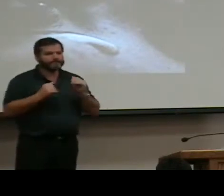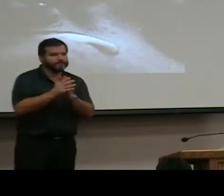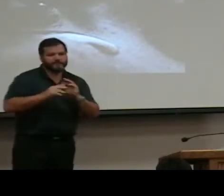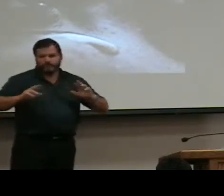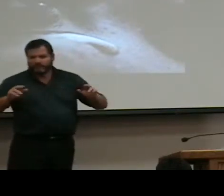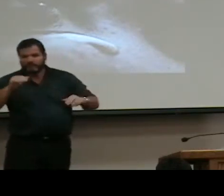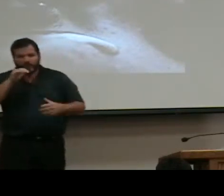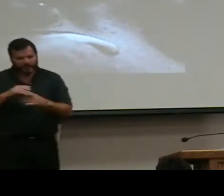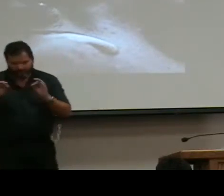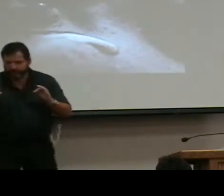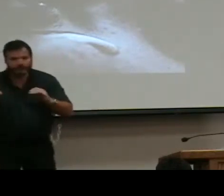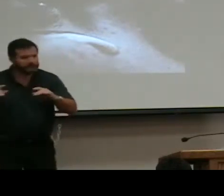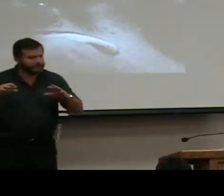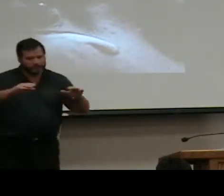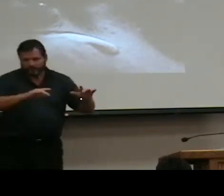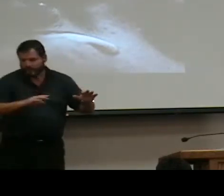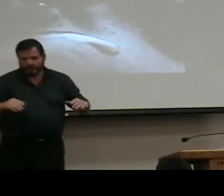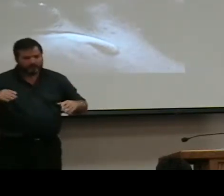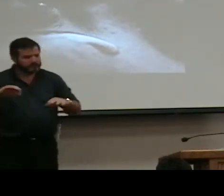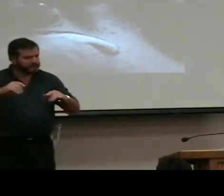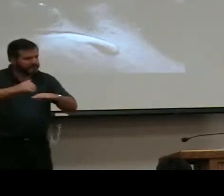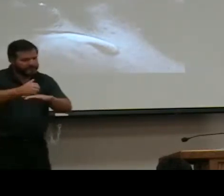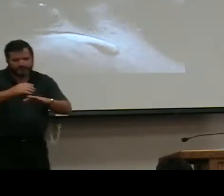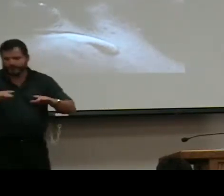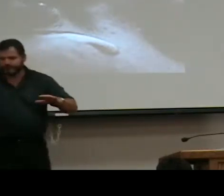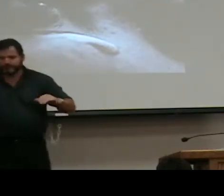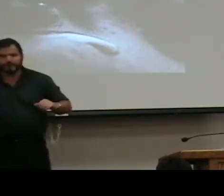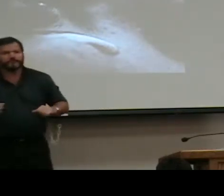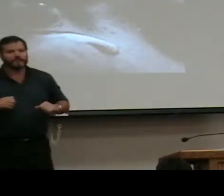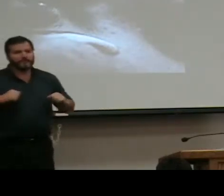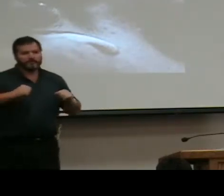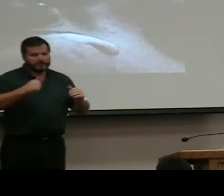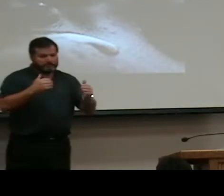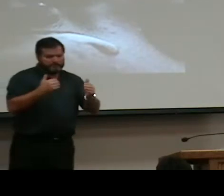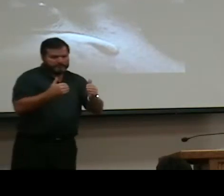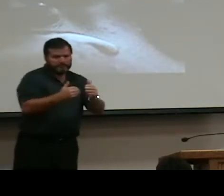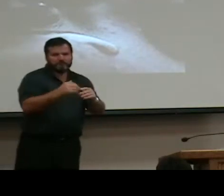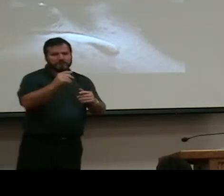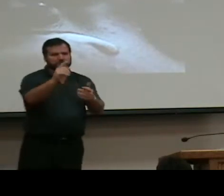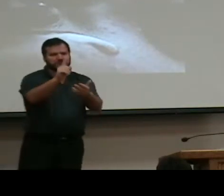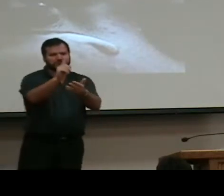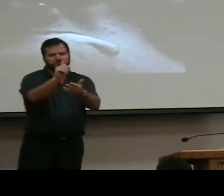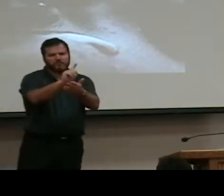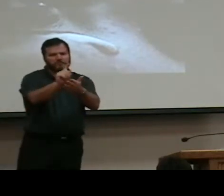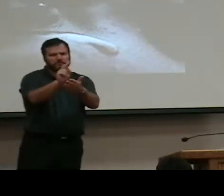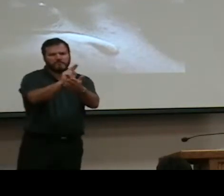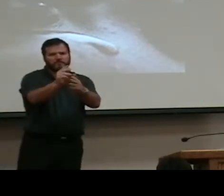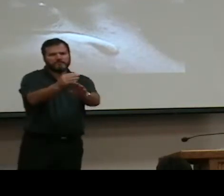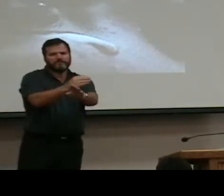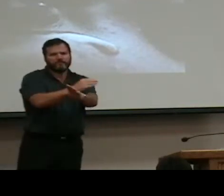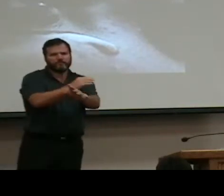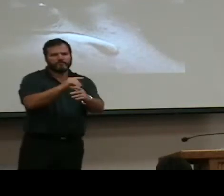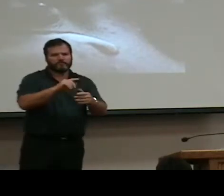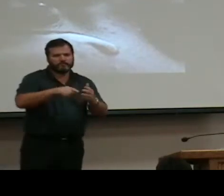I wanted to do things. My wife and I planned to do things set up. right in there, the last two weeks before,